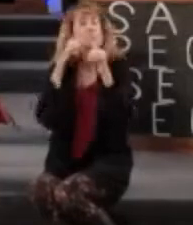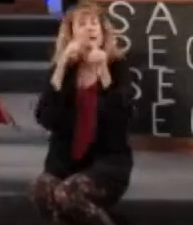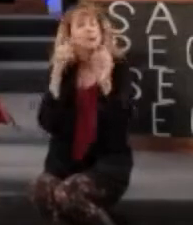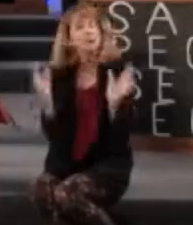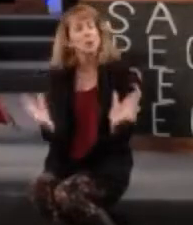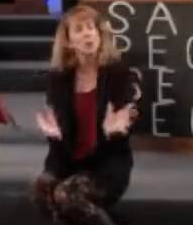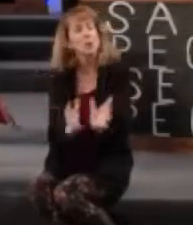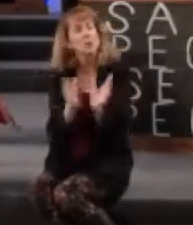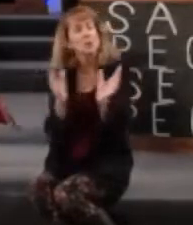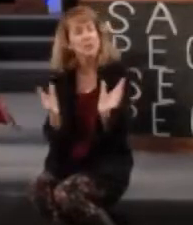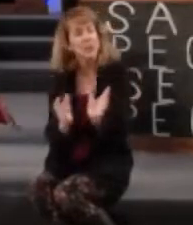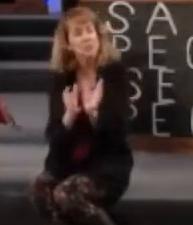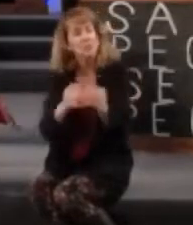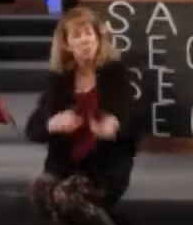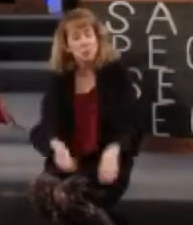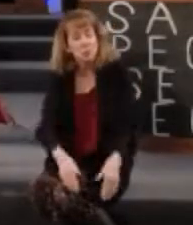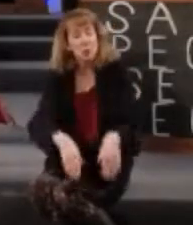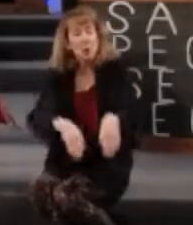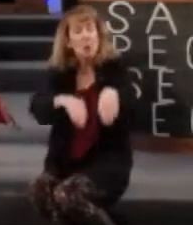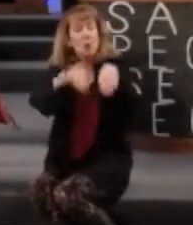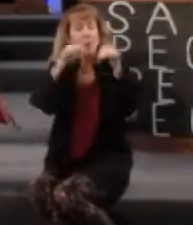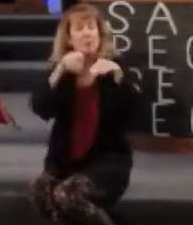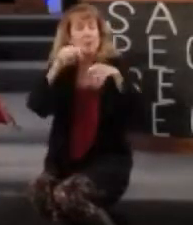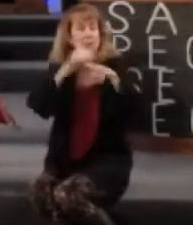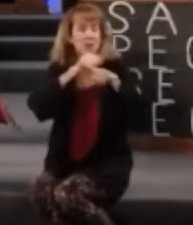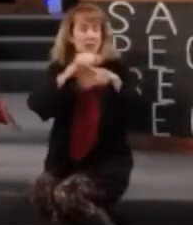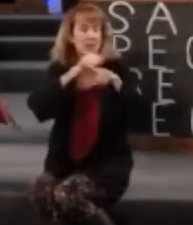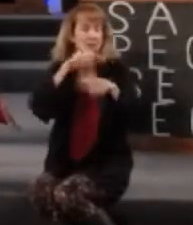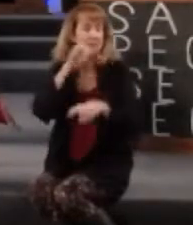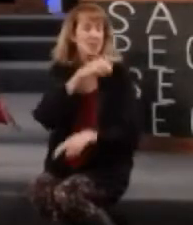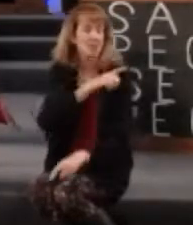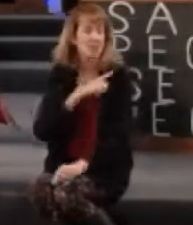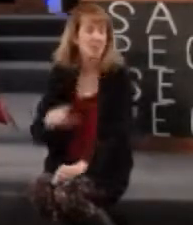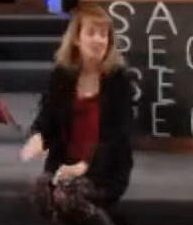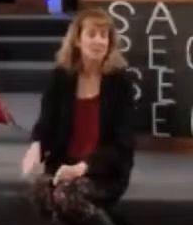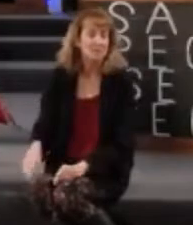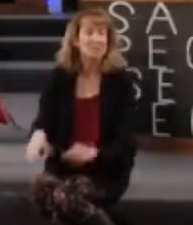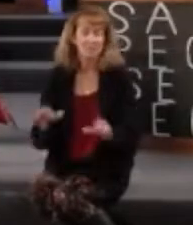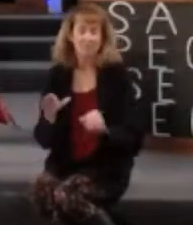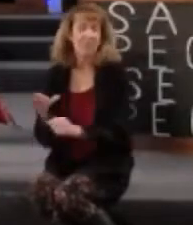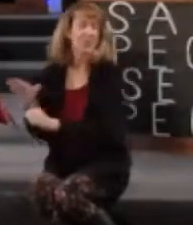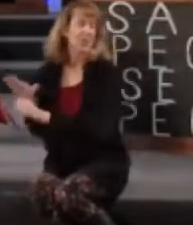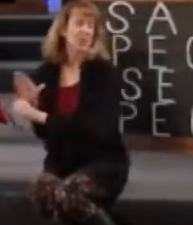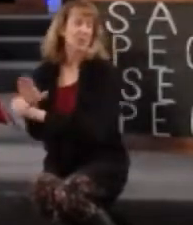instruction of the Lord." I think that's good enough for now.